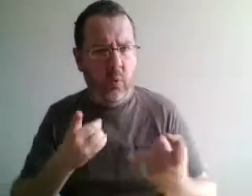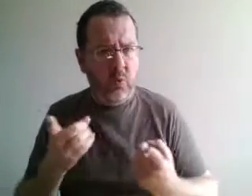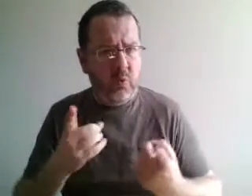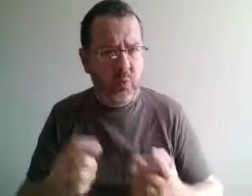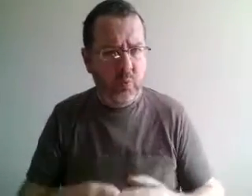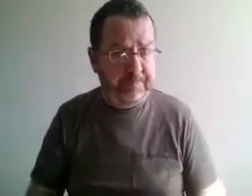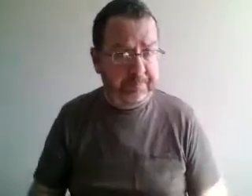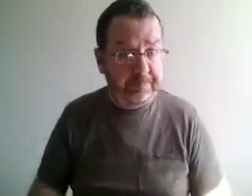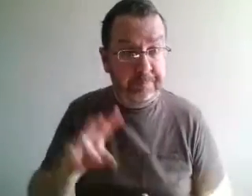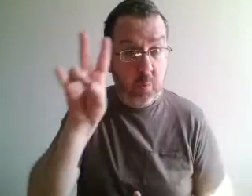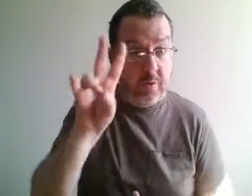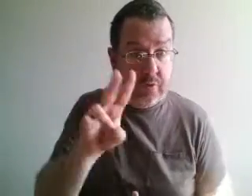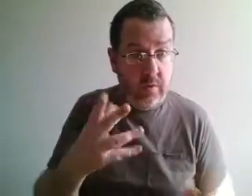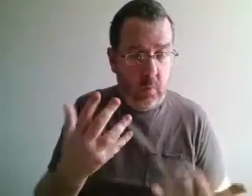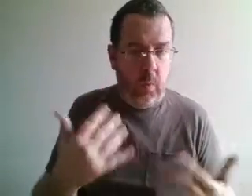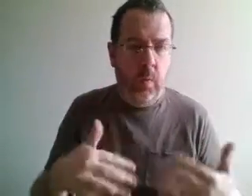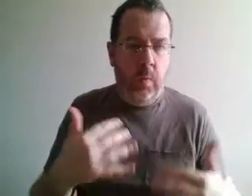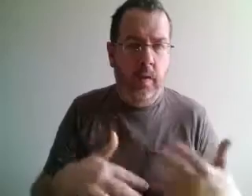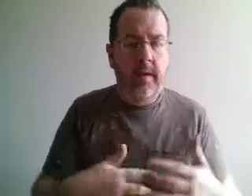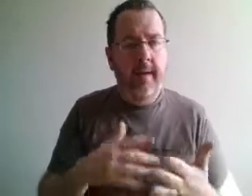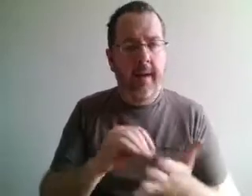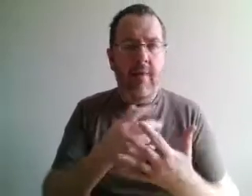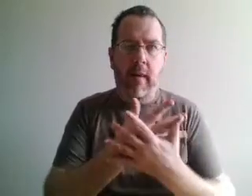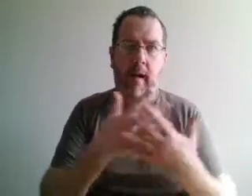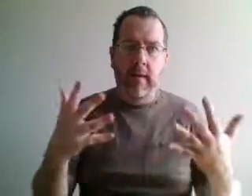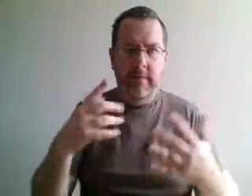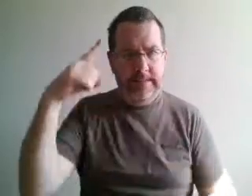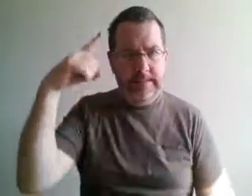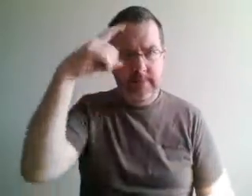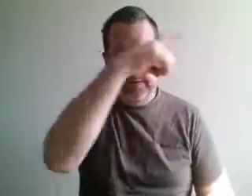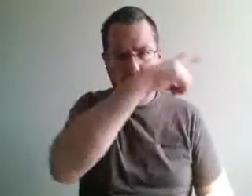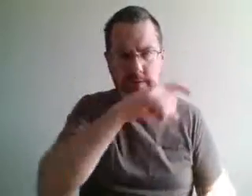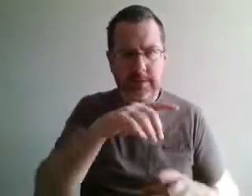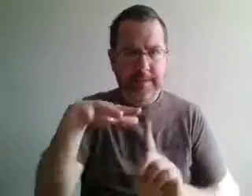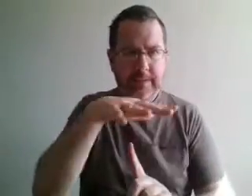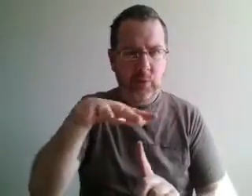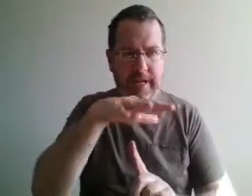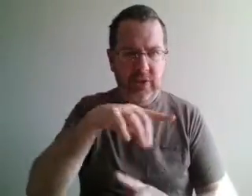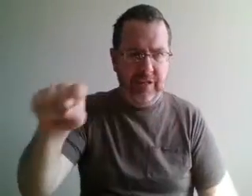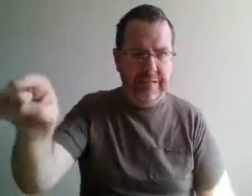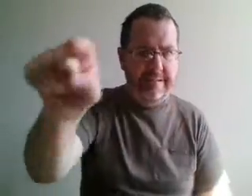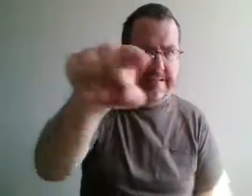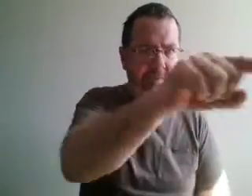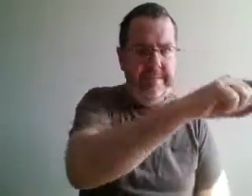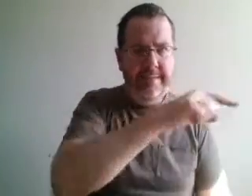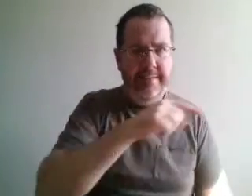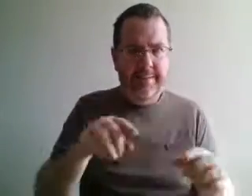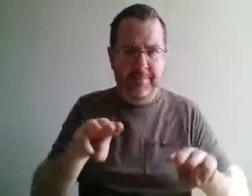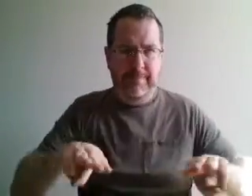There are many difficult situations that our public are involved in.